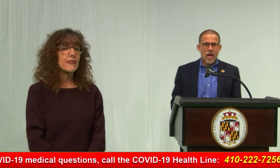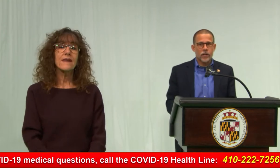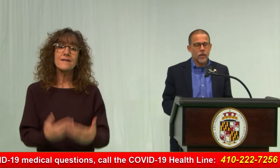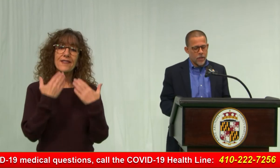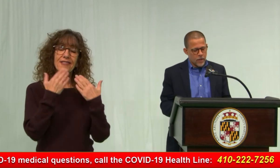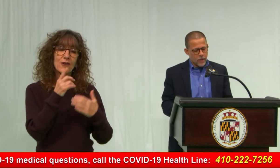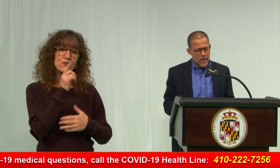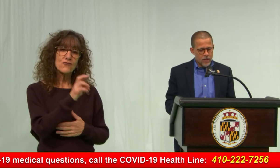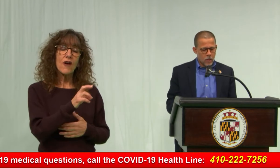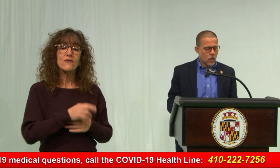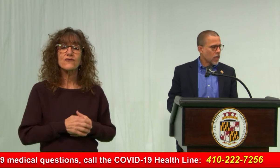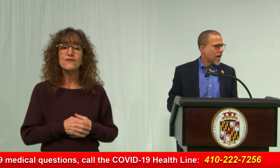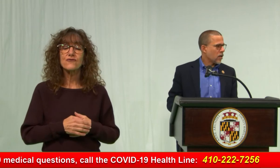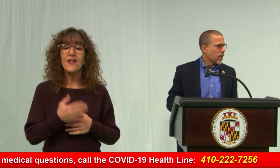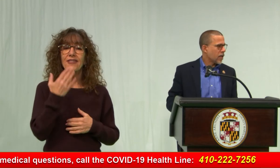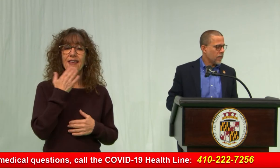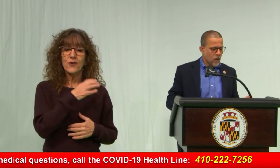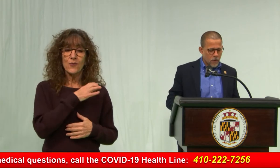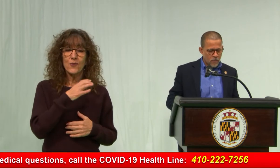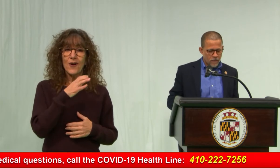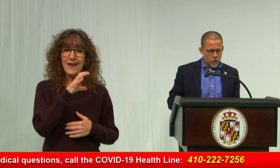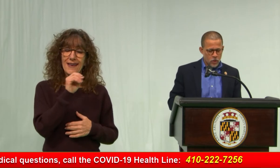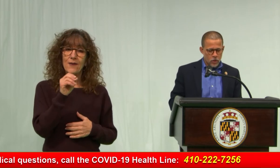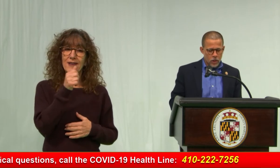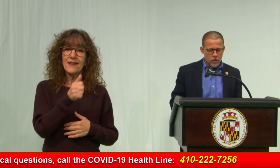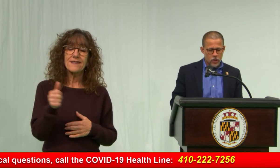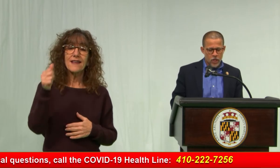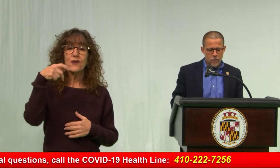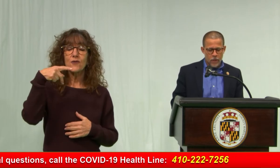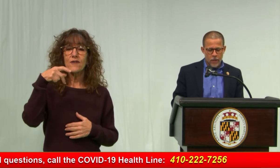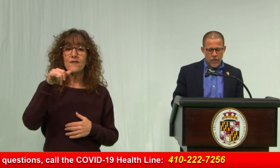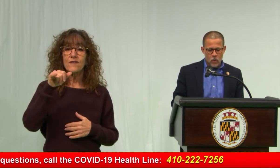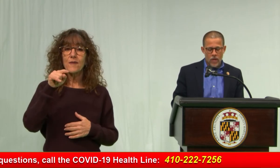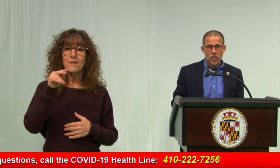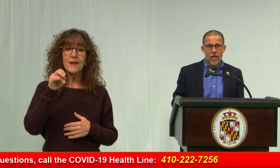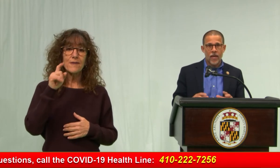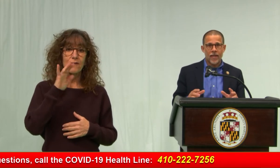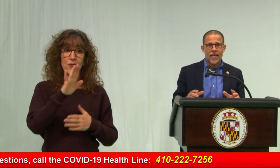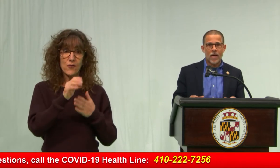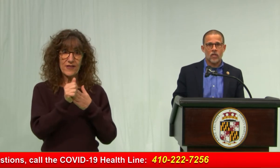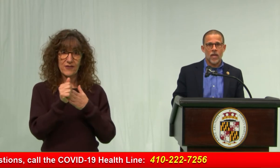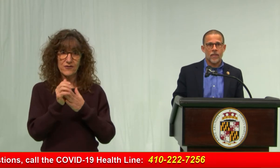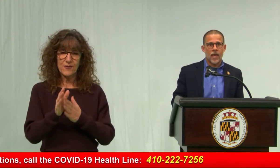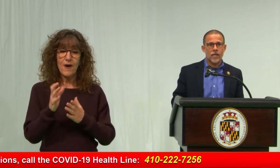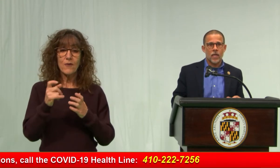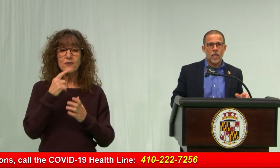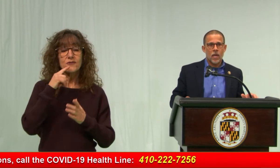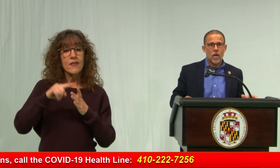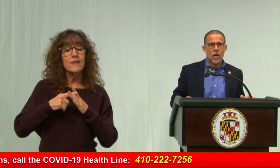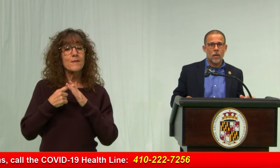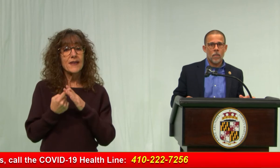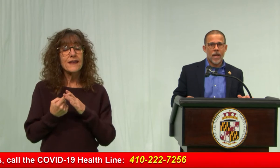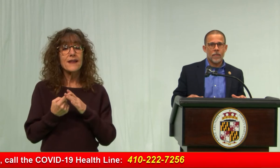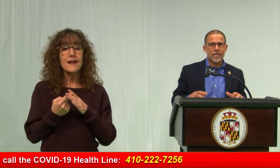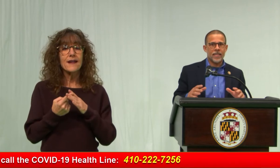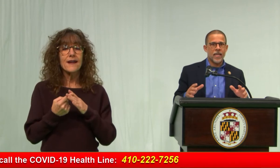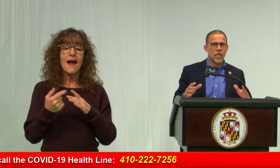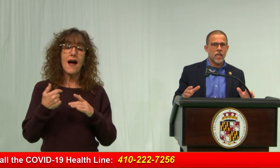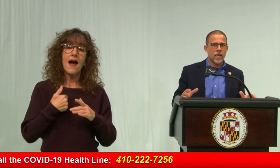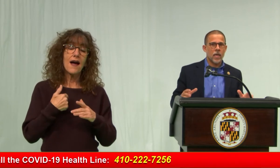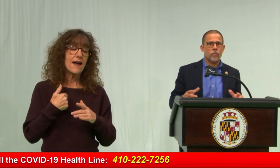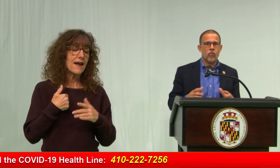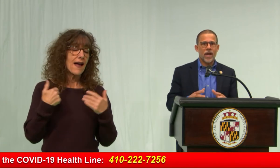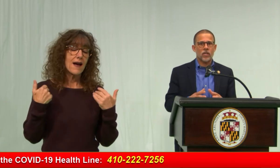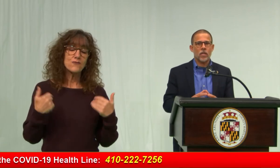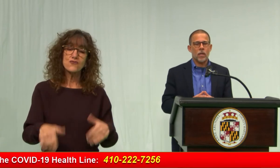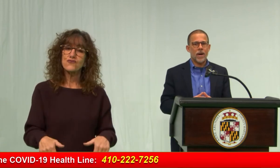Thank you, Doctor, and thank you, County Executive Pittman, for your leadership. I do wanna say at the outset that I am